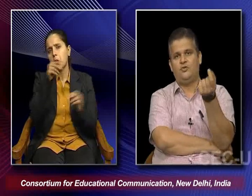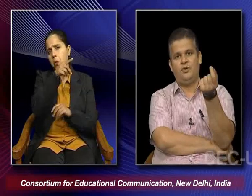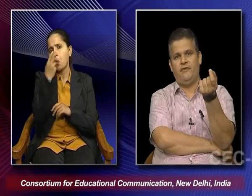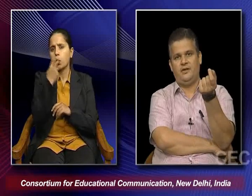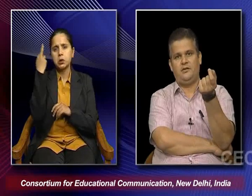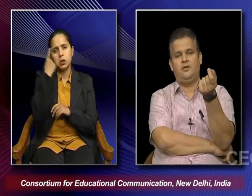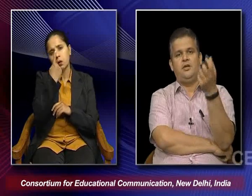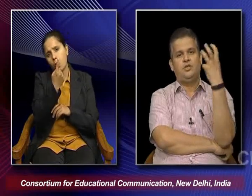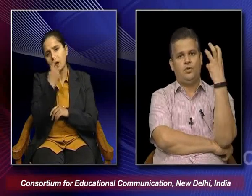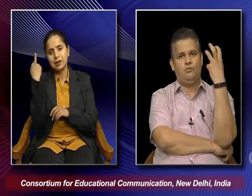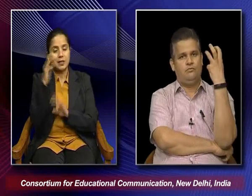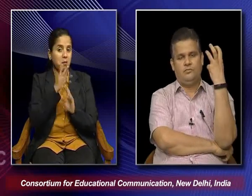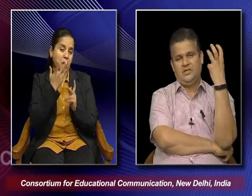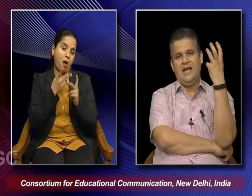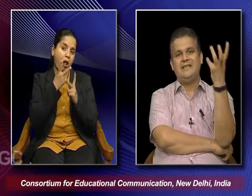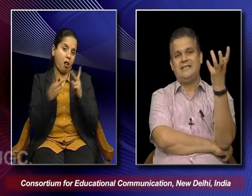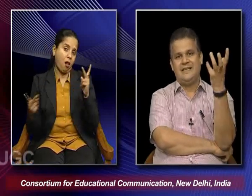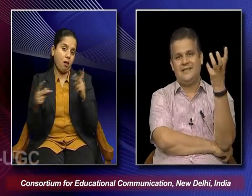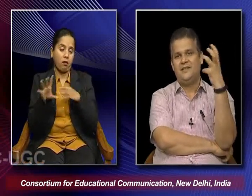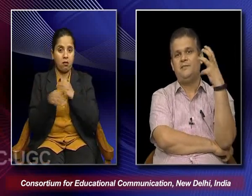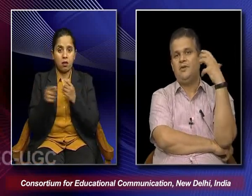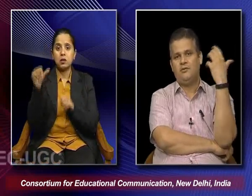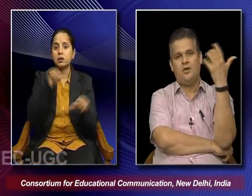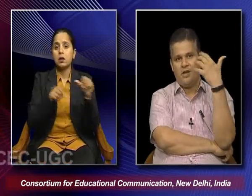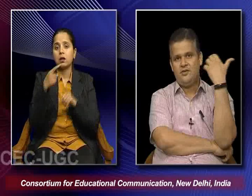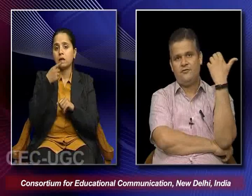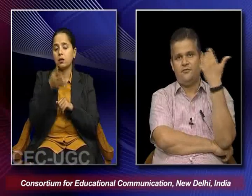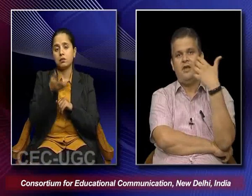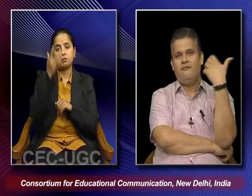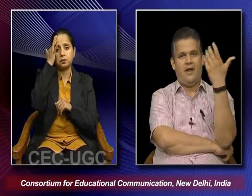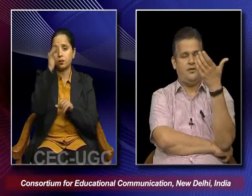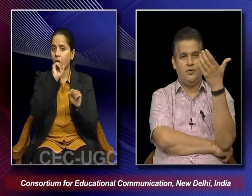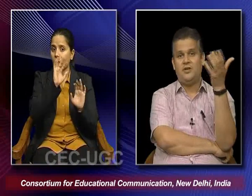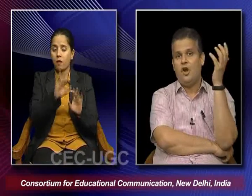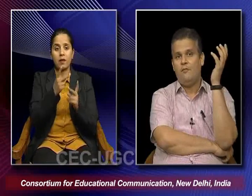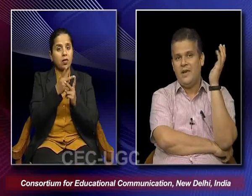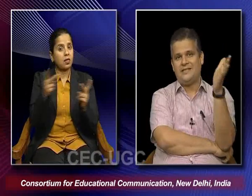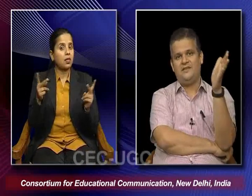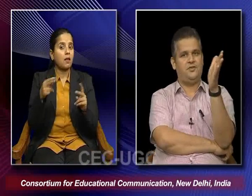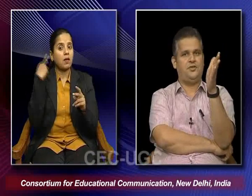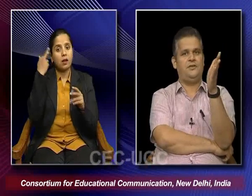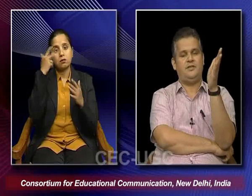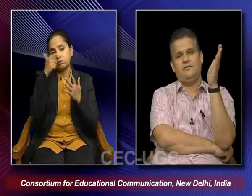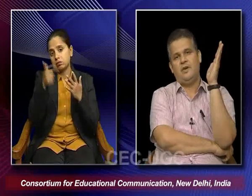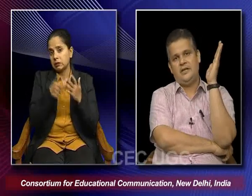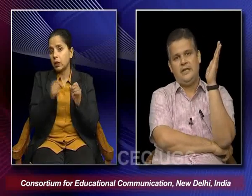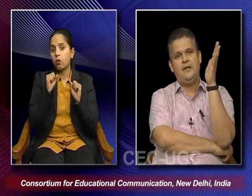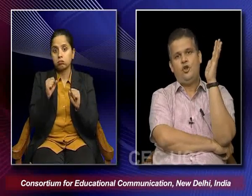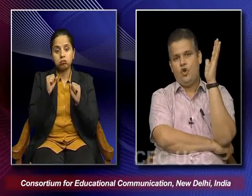because of one factor. So the science says that there is a plethora or range of factors. So it's a complex decision. This is